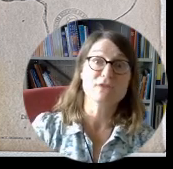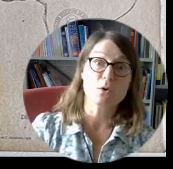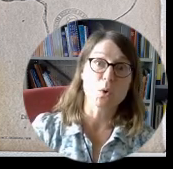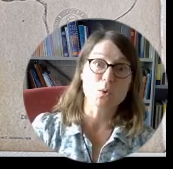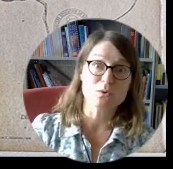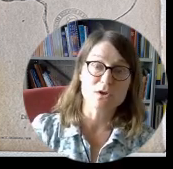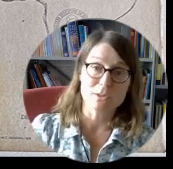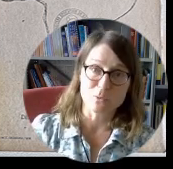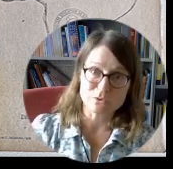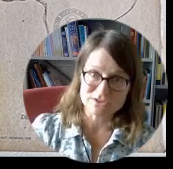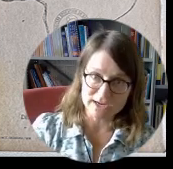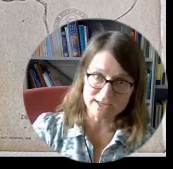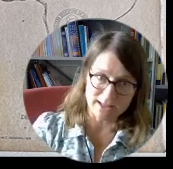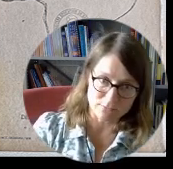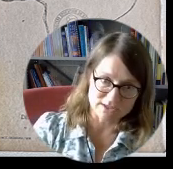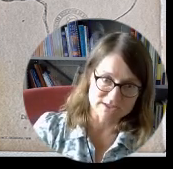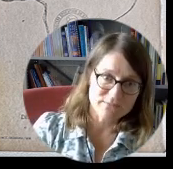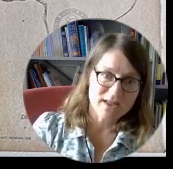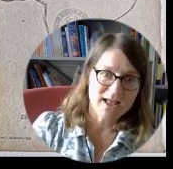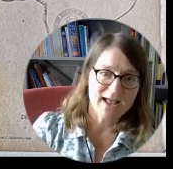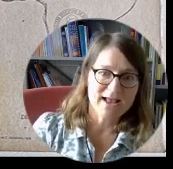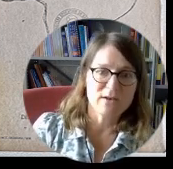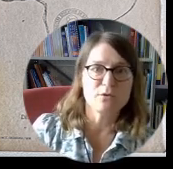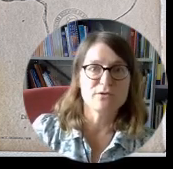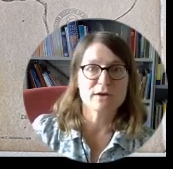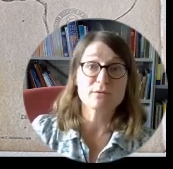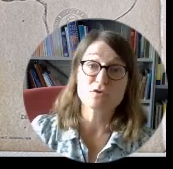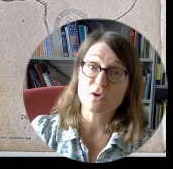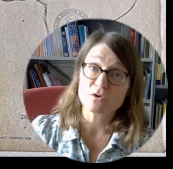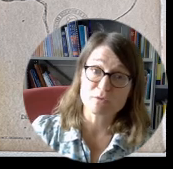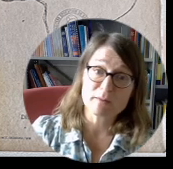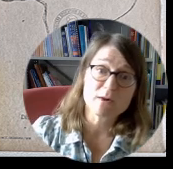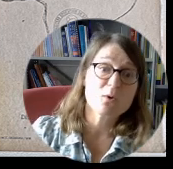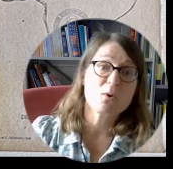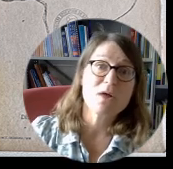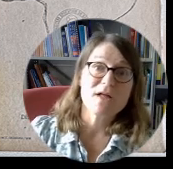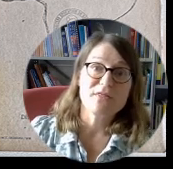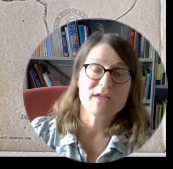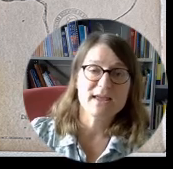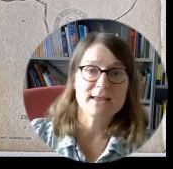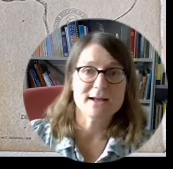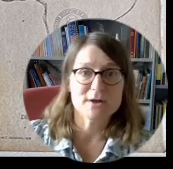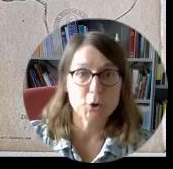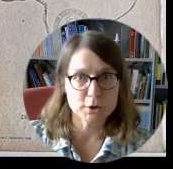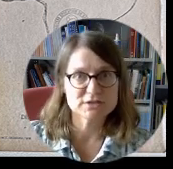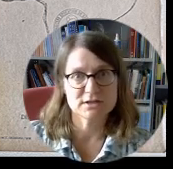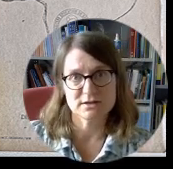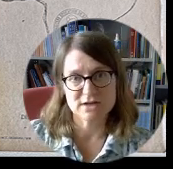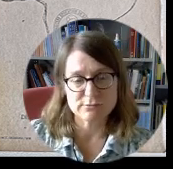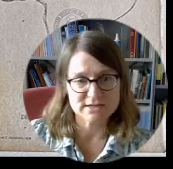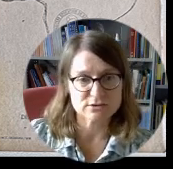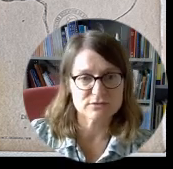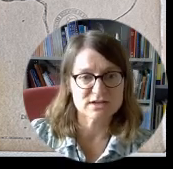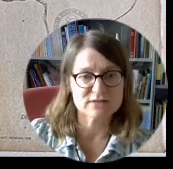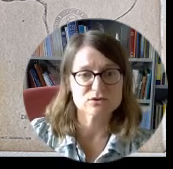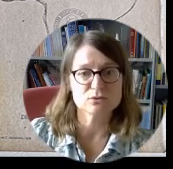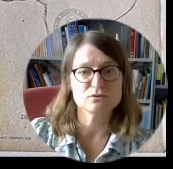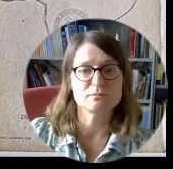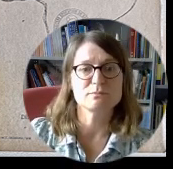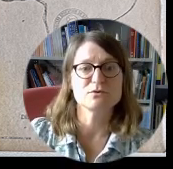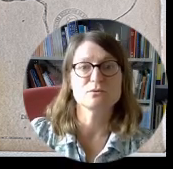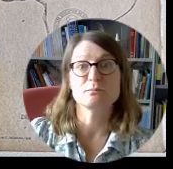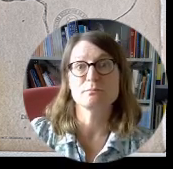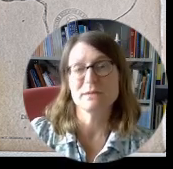using their own local sign language. And on their return to Bamako, they urged the director of the deaf